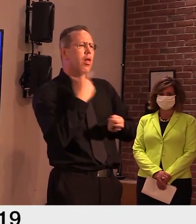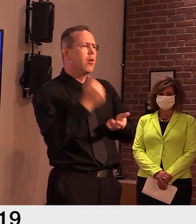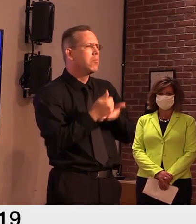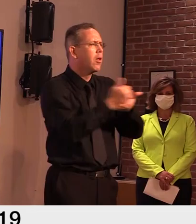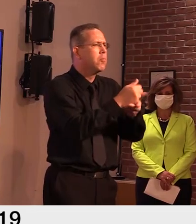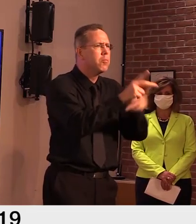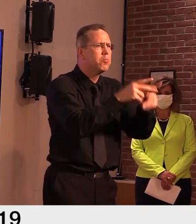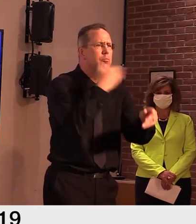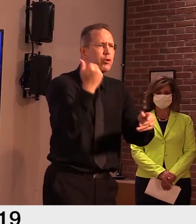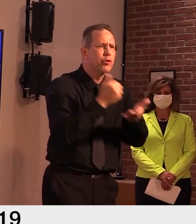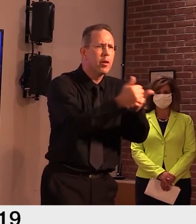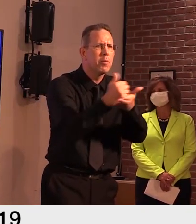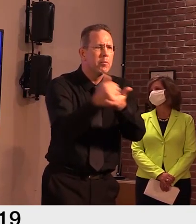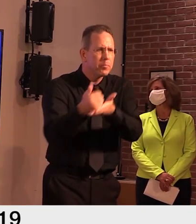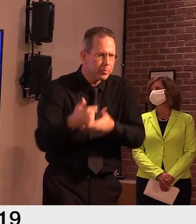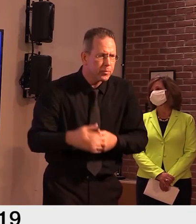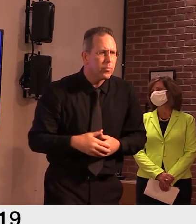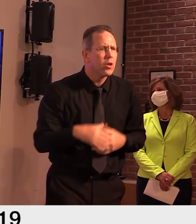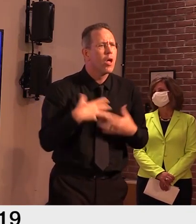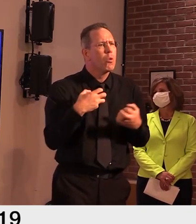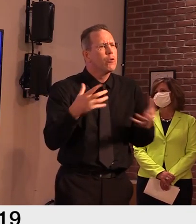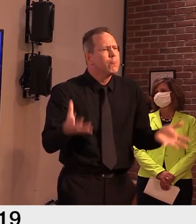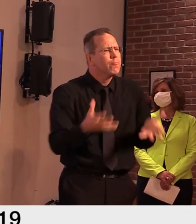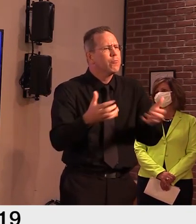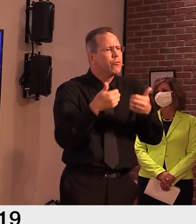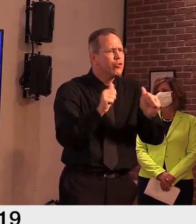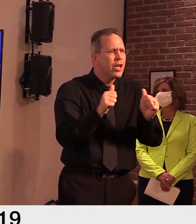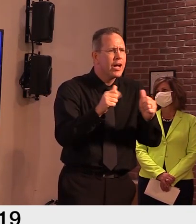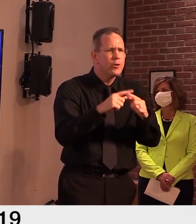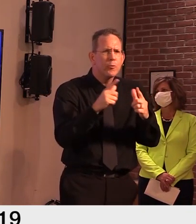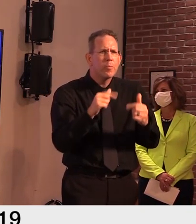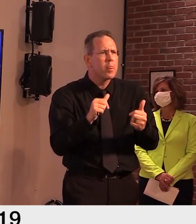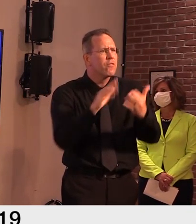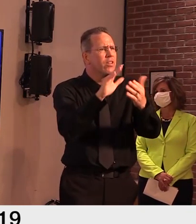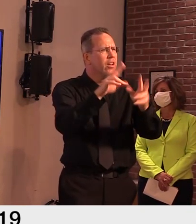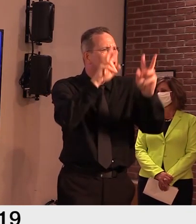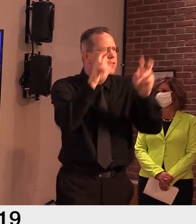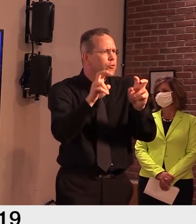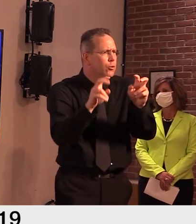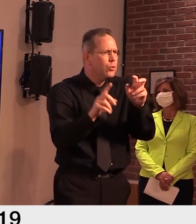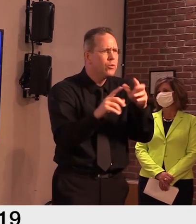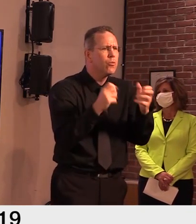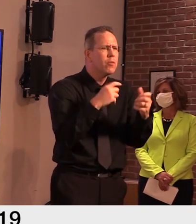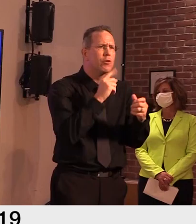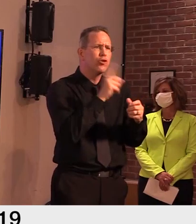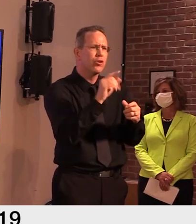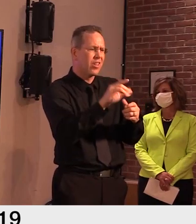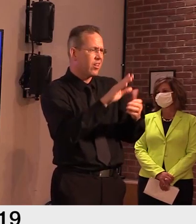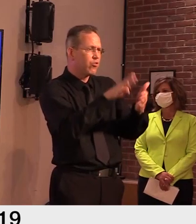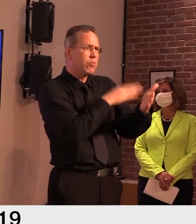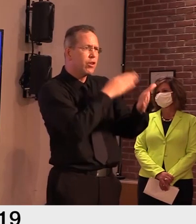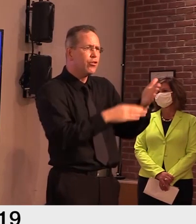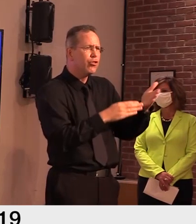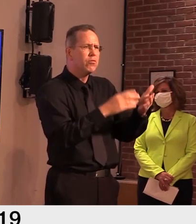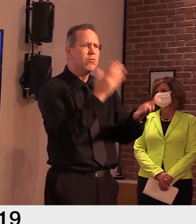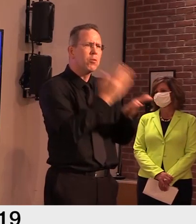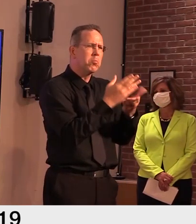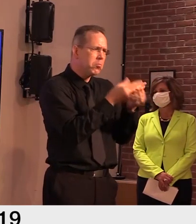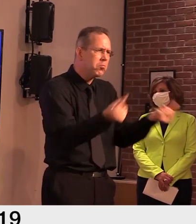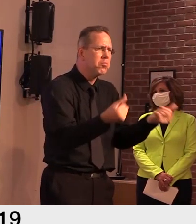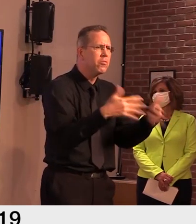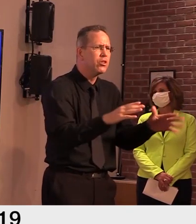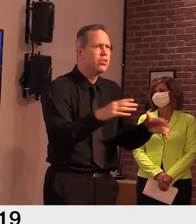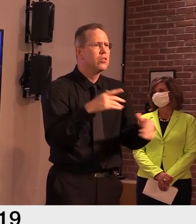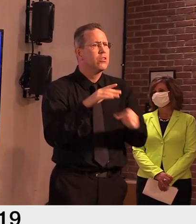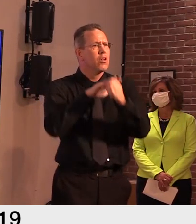neighbors, better citizens, and better human beings. This understanding will help ensure